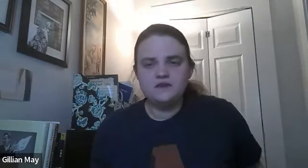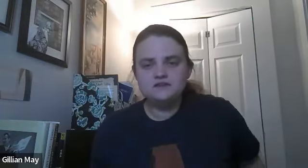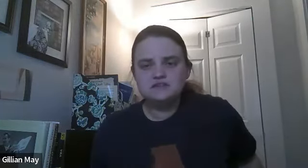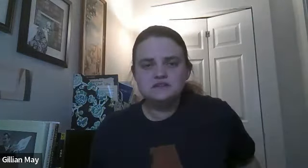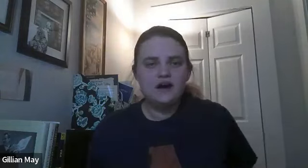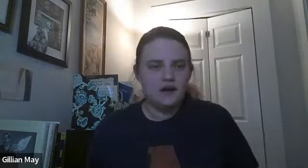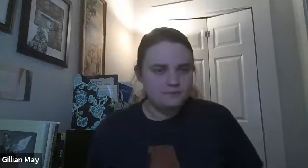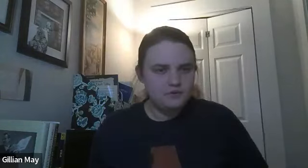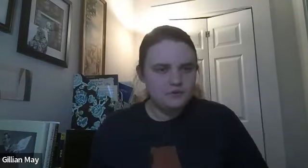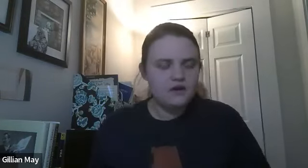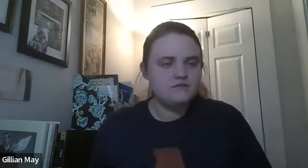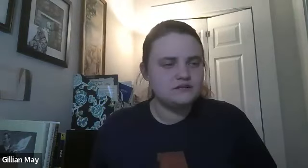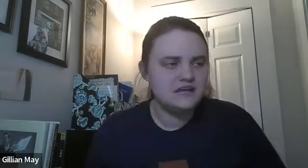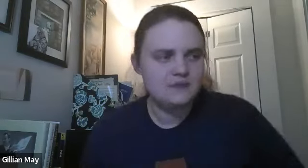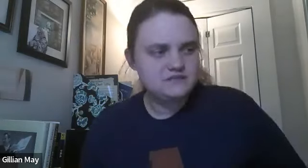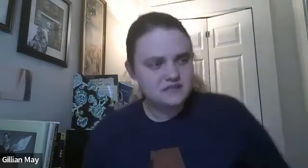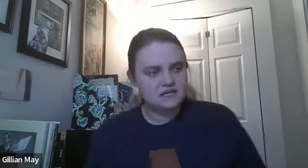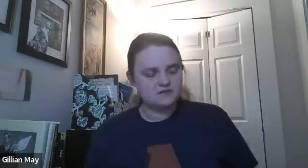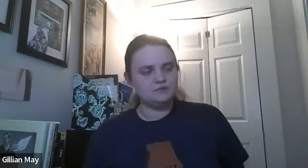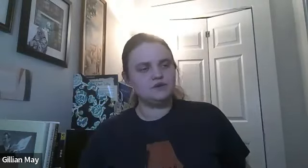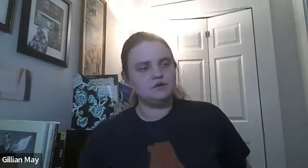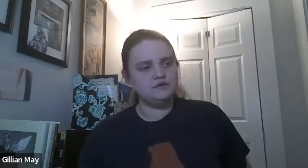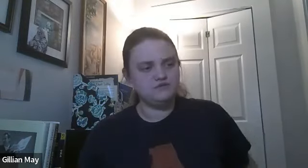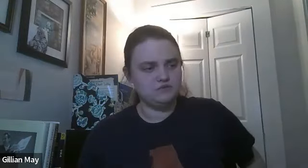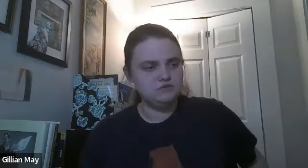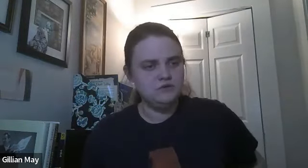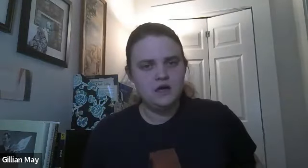There's a couple of ones that I was thinking as we were going through